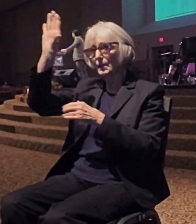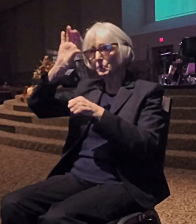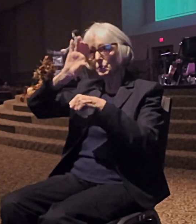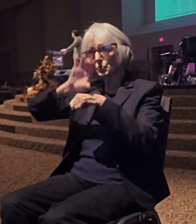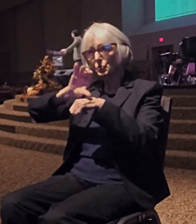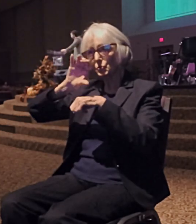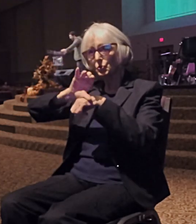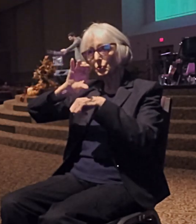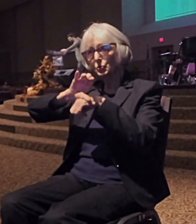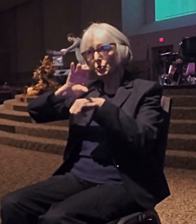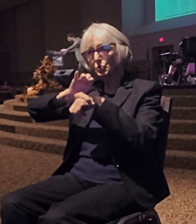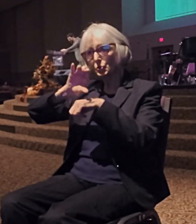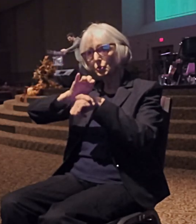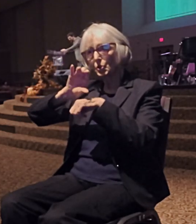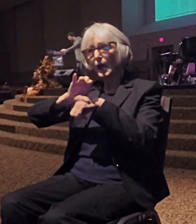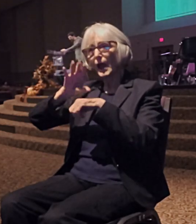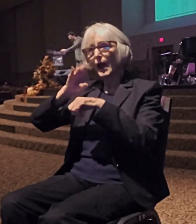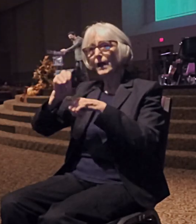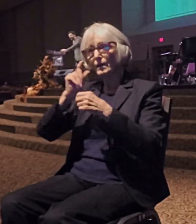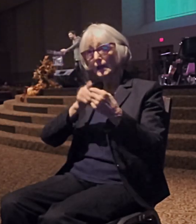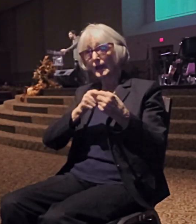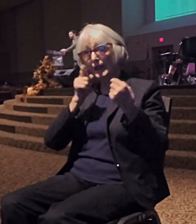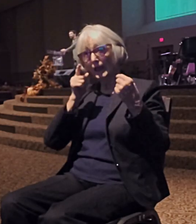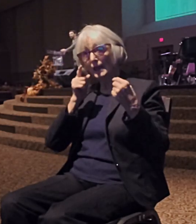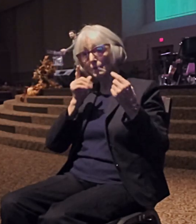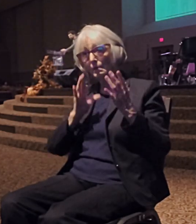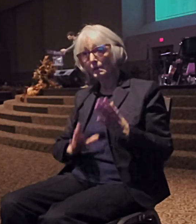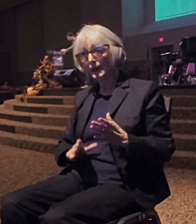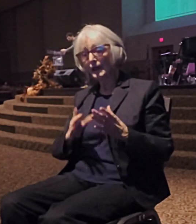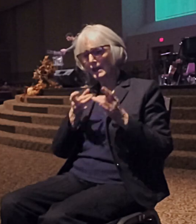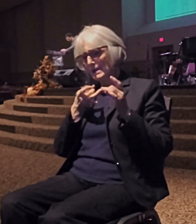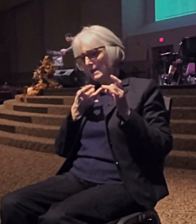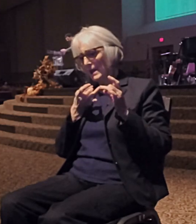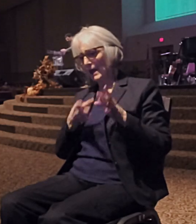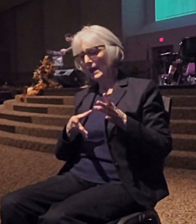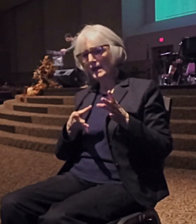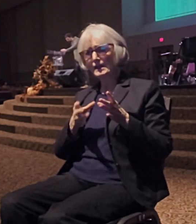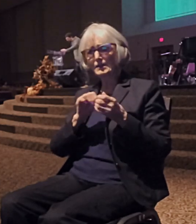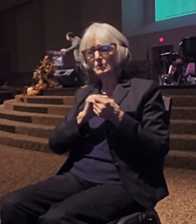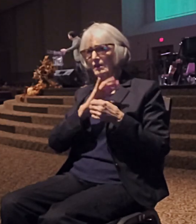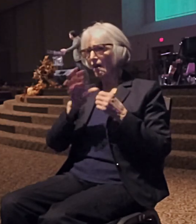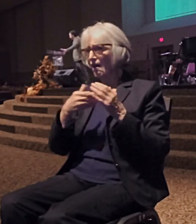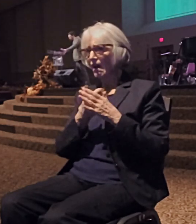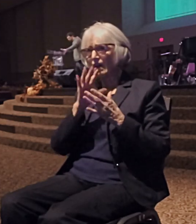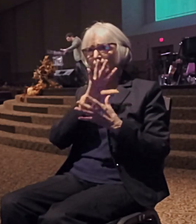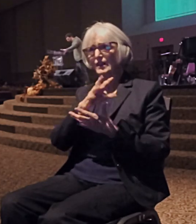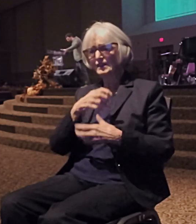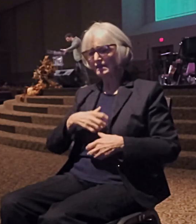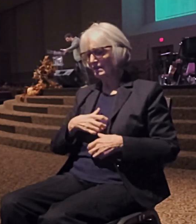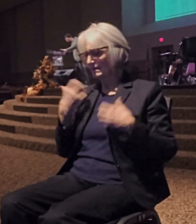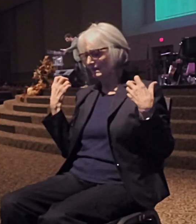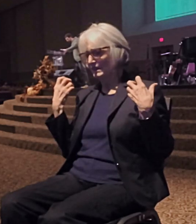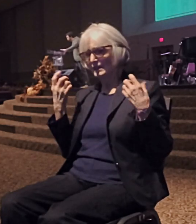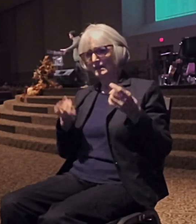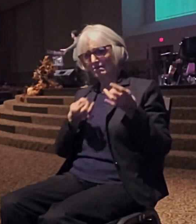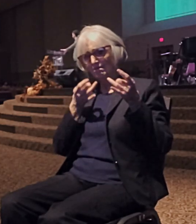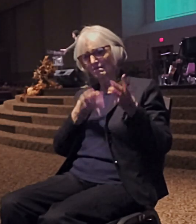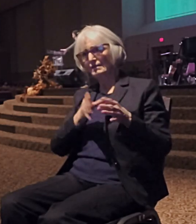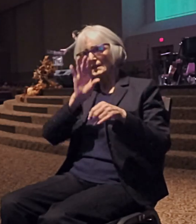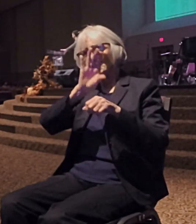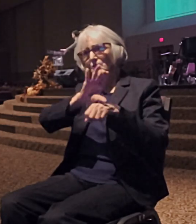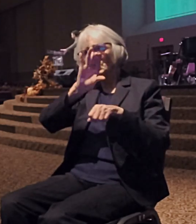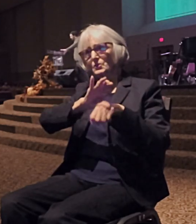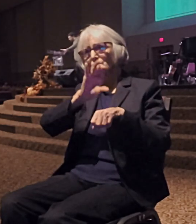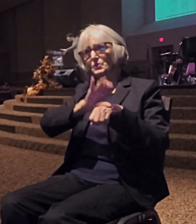church. And the enemy hates with all the vitriol of his malice the unity of the